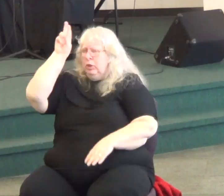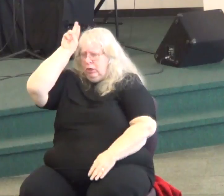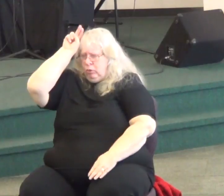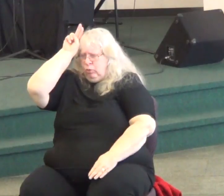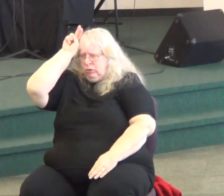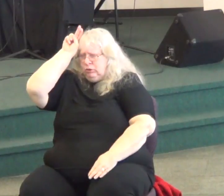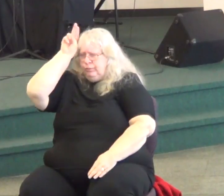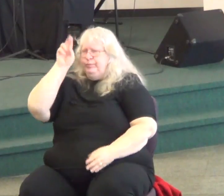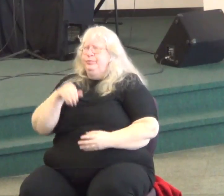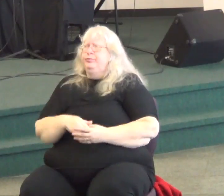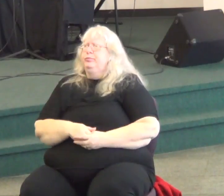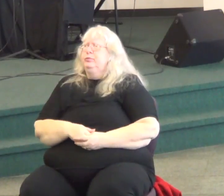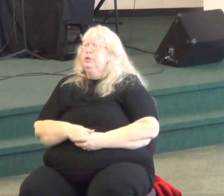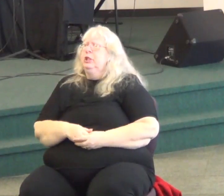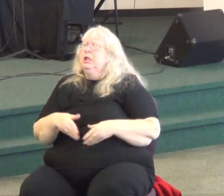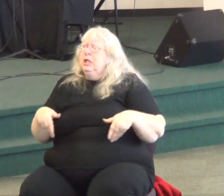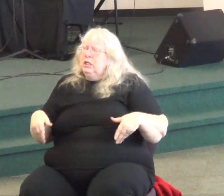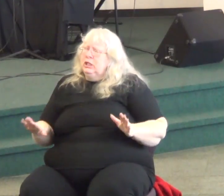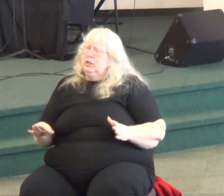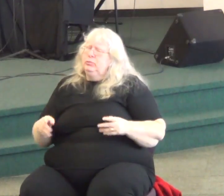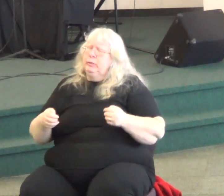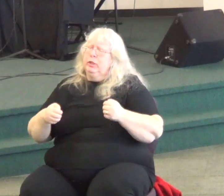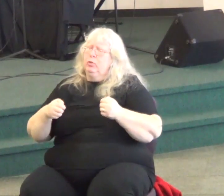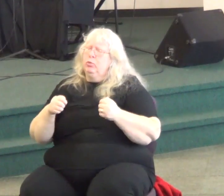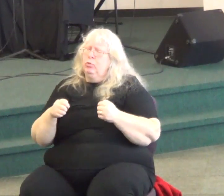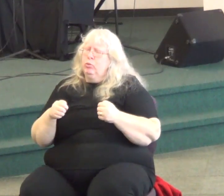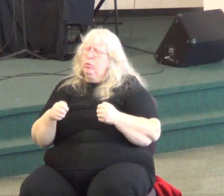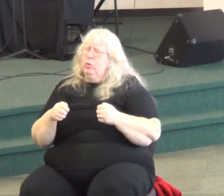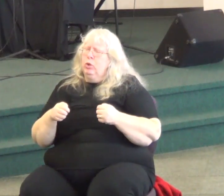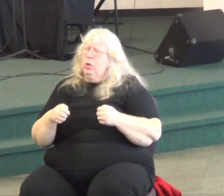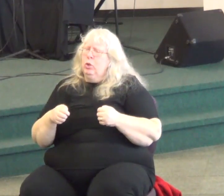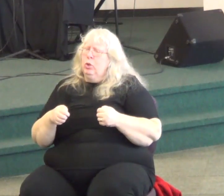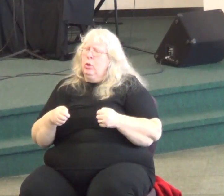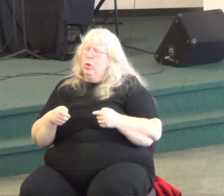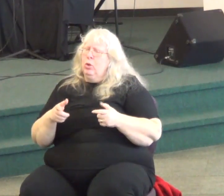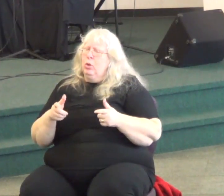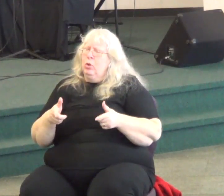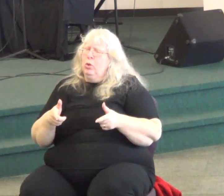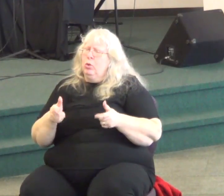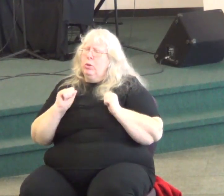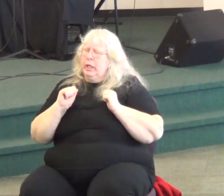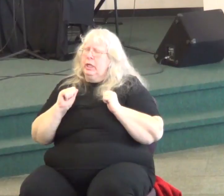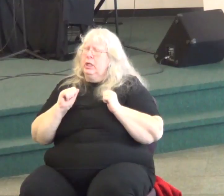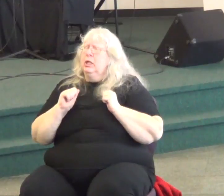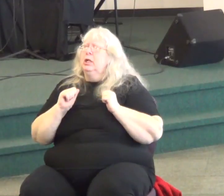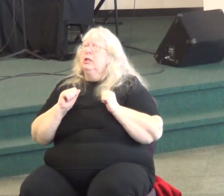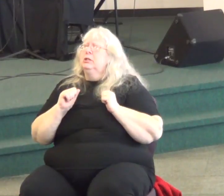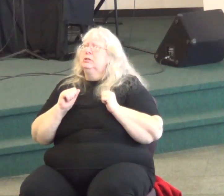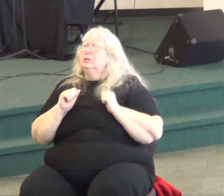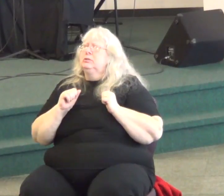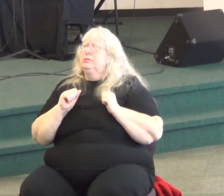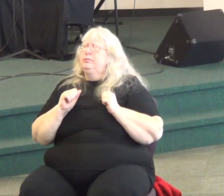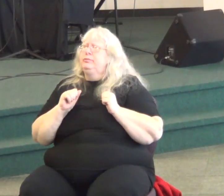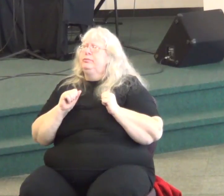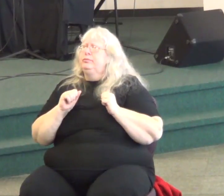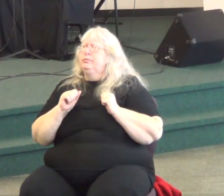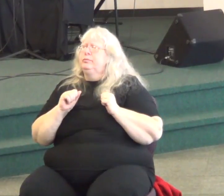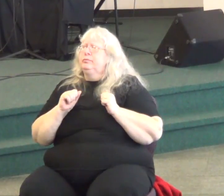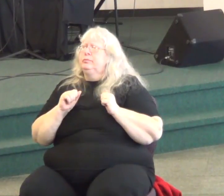Lord, let's be quick and be busy about your business. And that can happen. We can just be in heaven running, skipping, singing. Lord, we